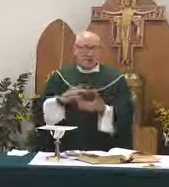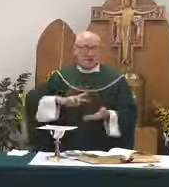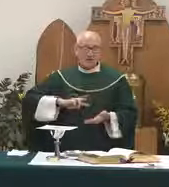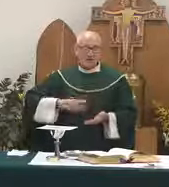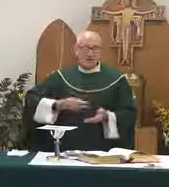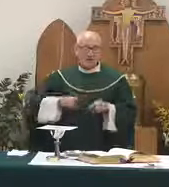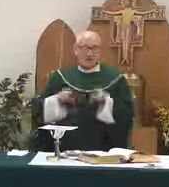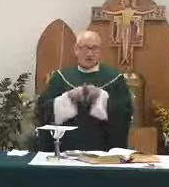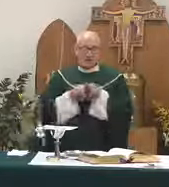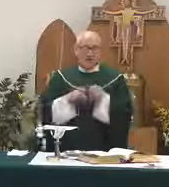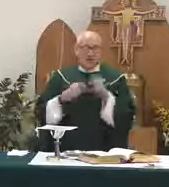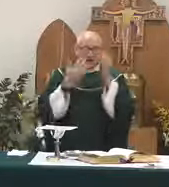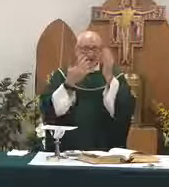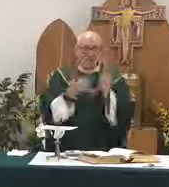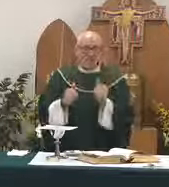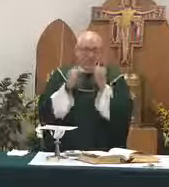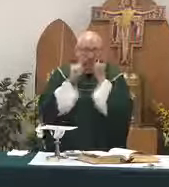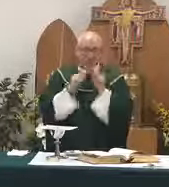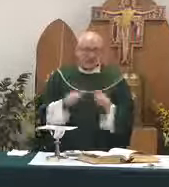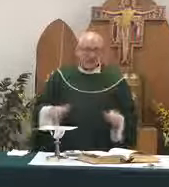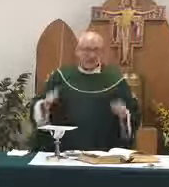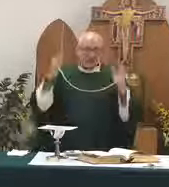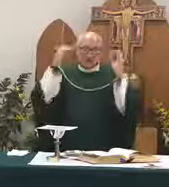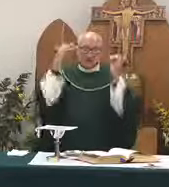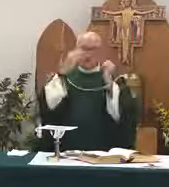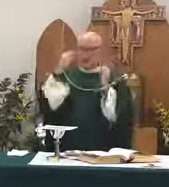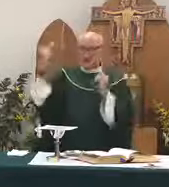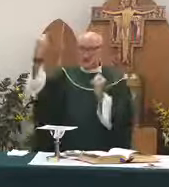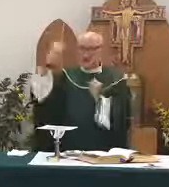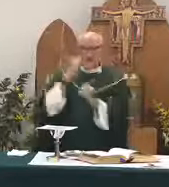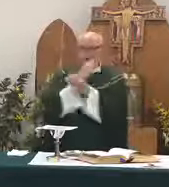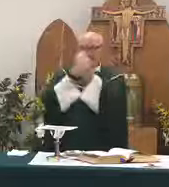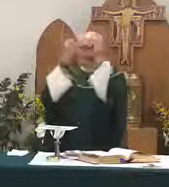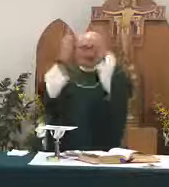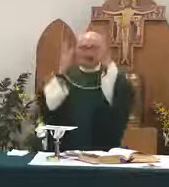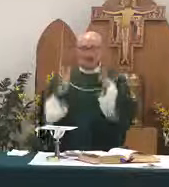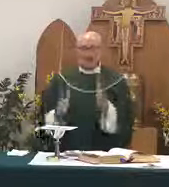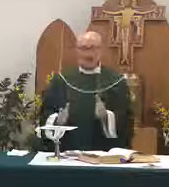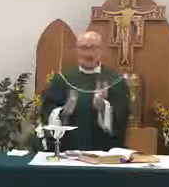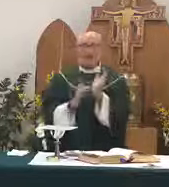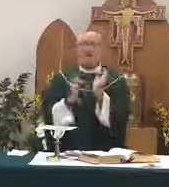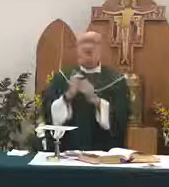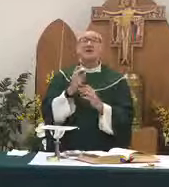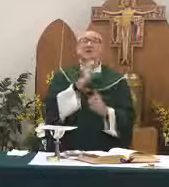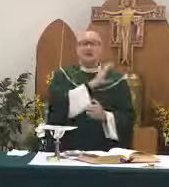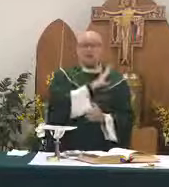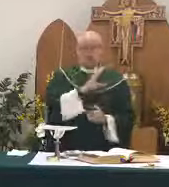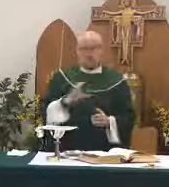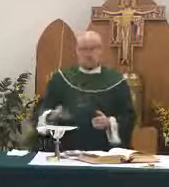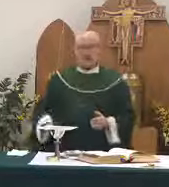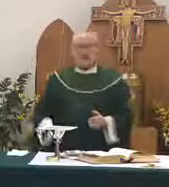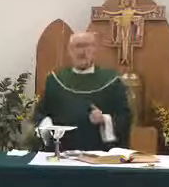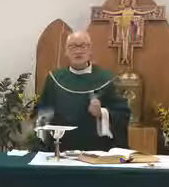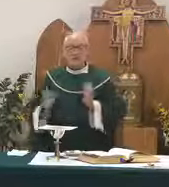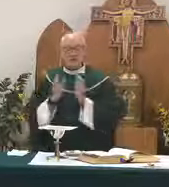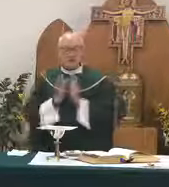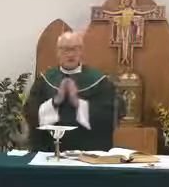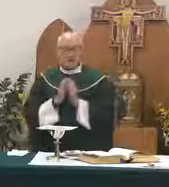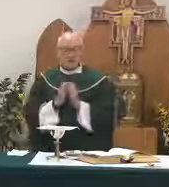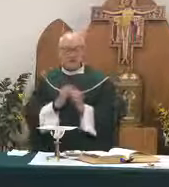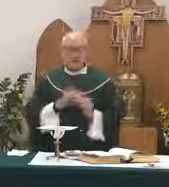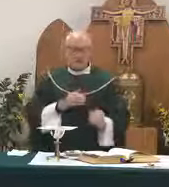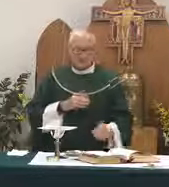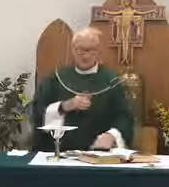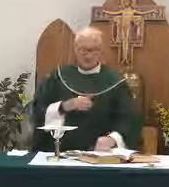from all distress, as we await the blessed hope in the coming of our Savior, Jesus Christ.